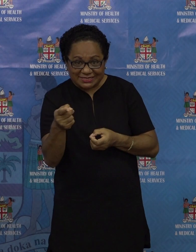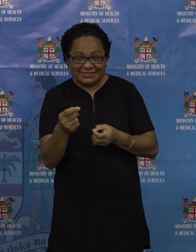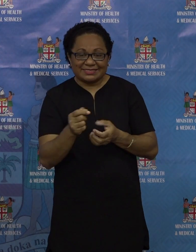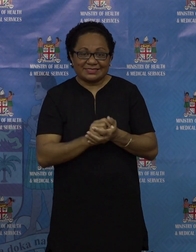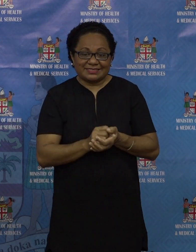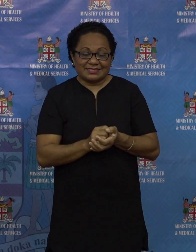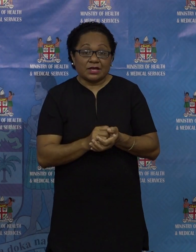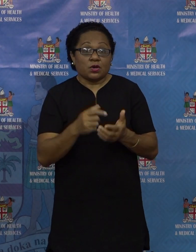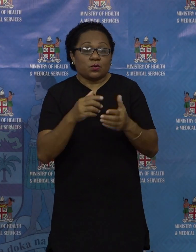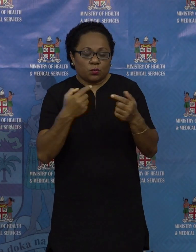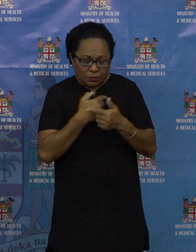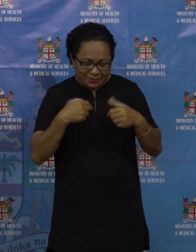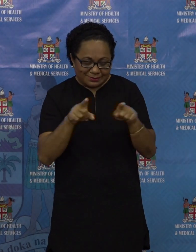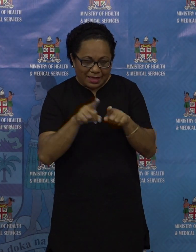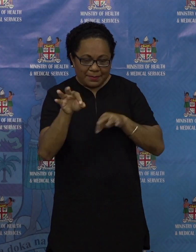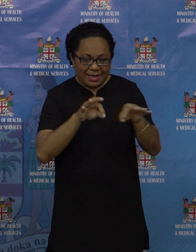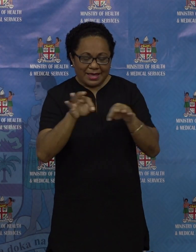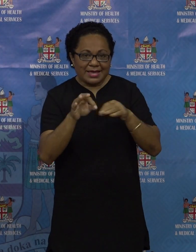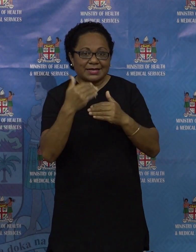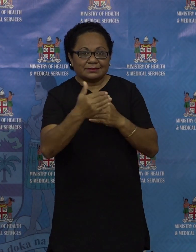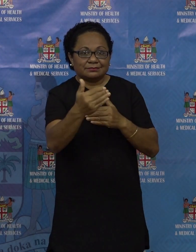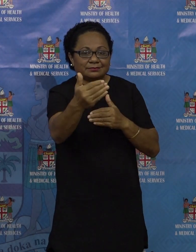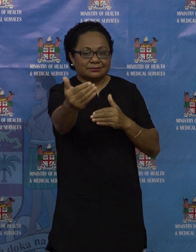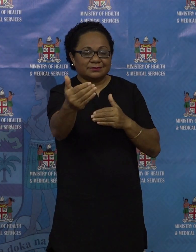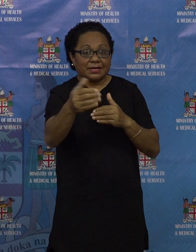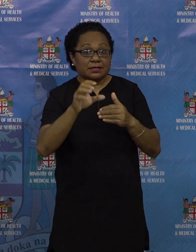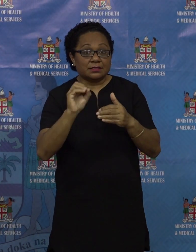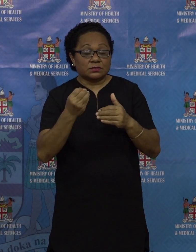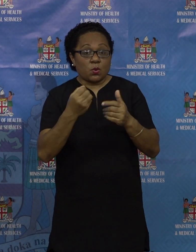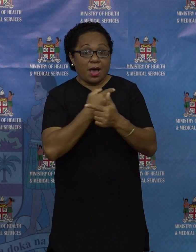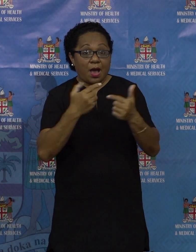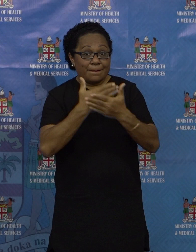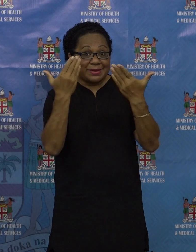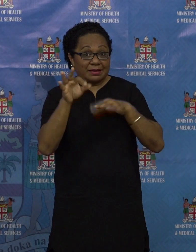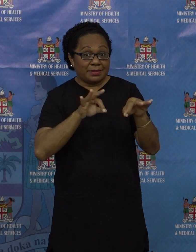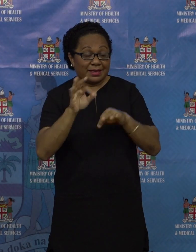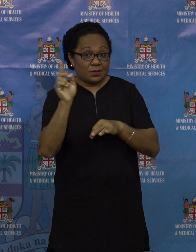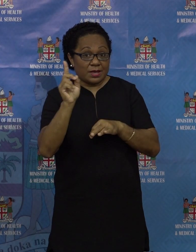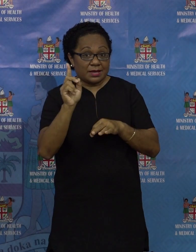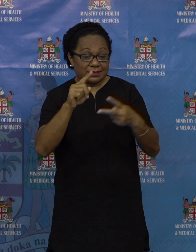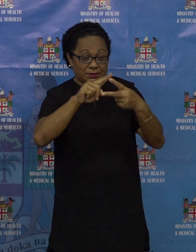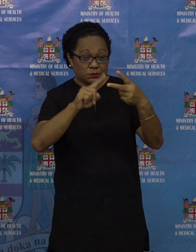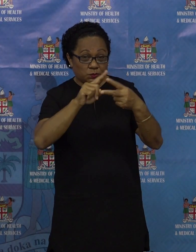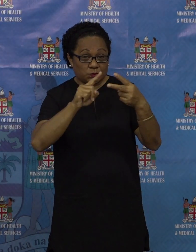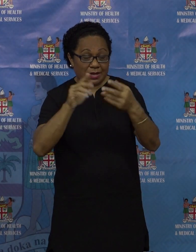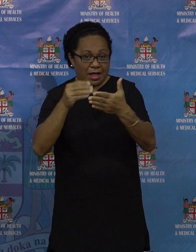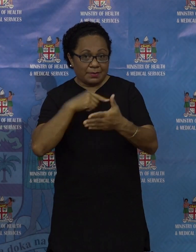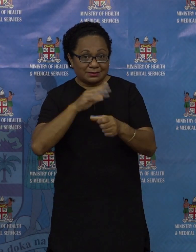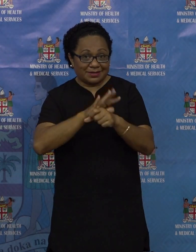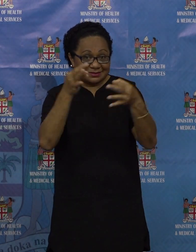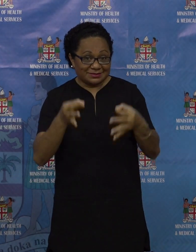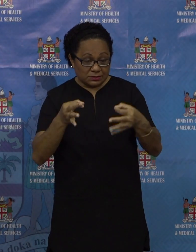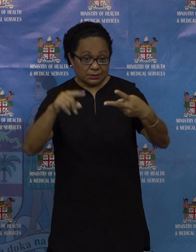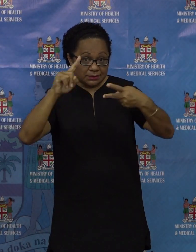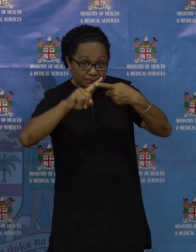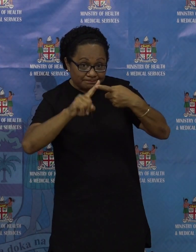also planning for the future. As part of our larger mitigation strategy, there are two big factors that are driving our decision making. The first